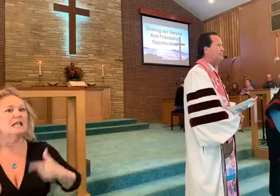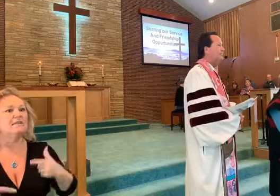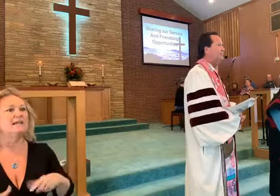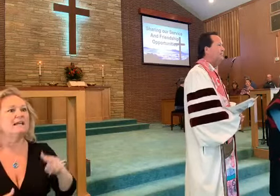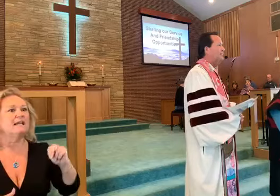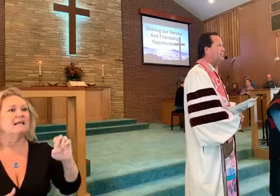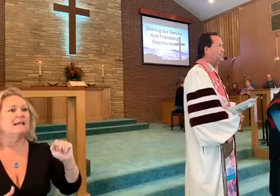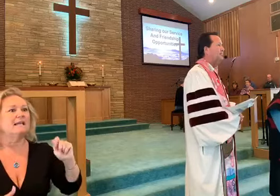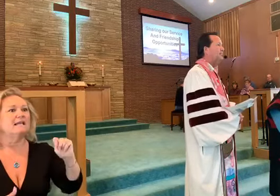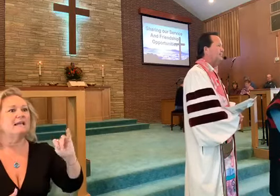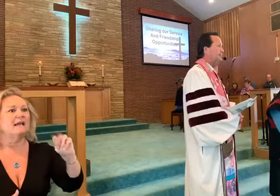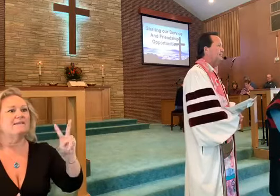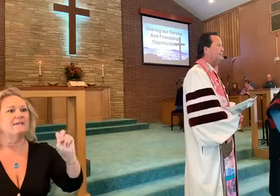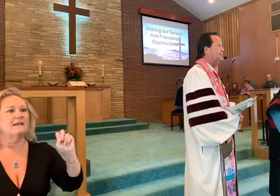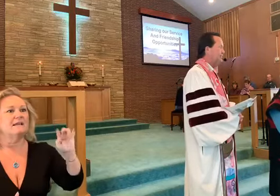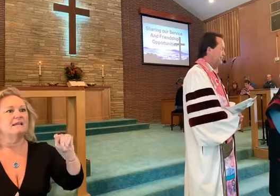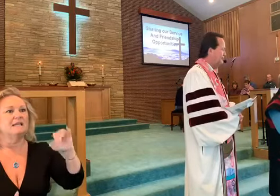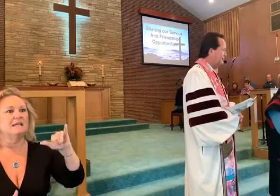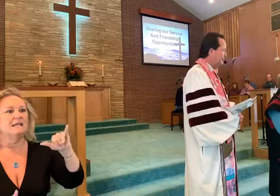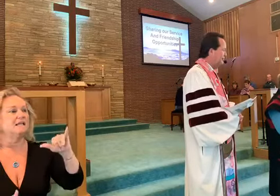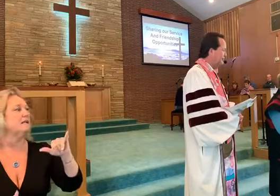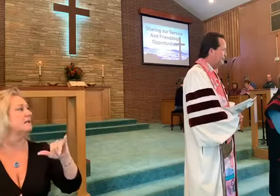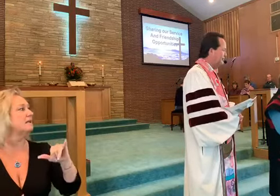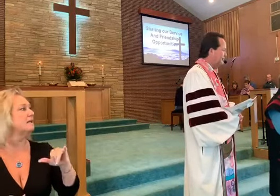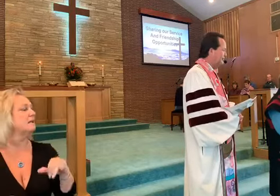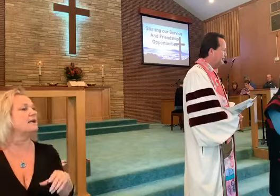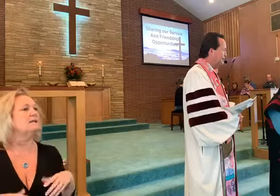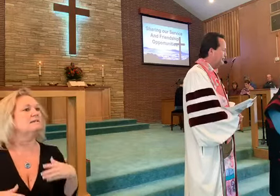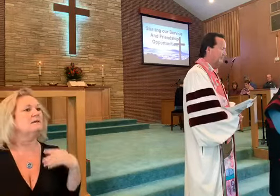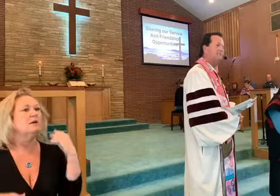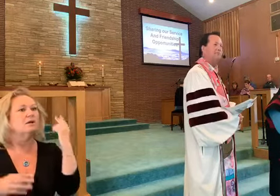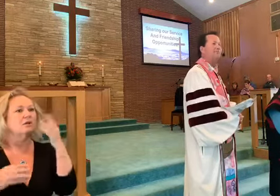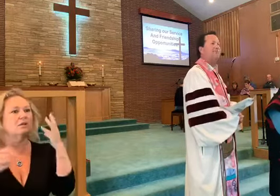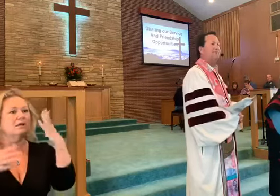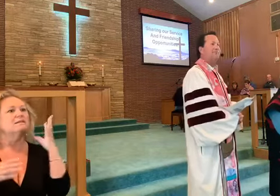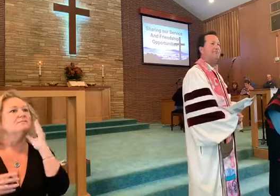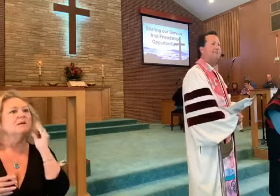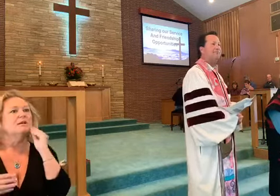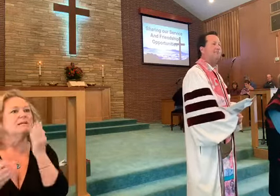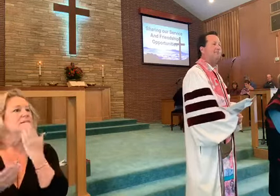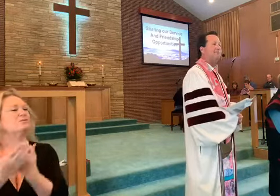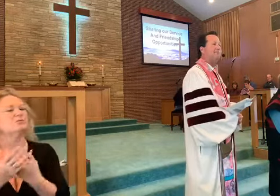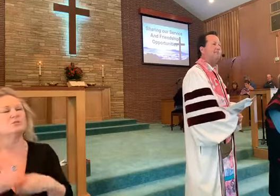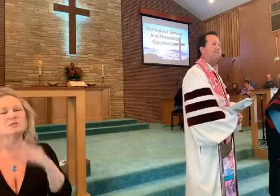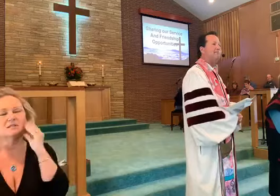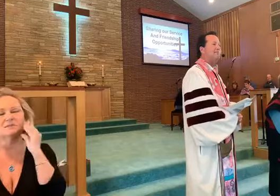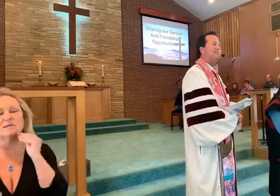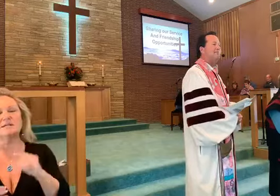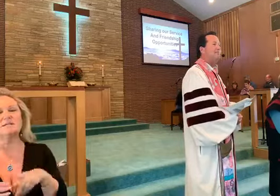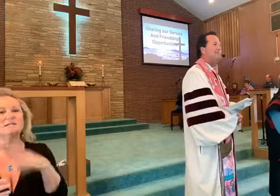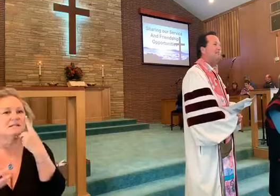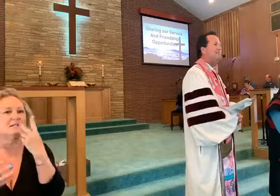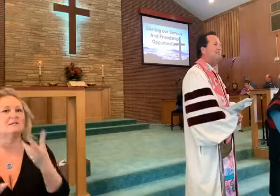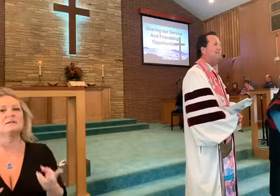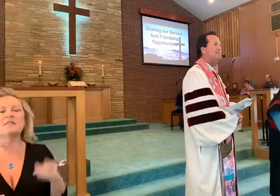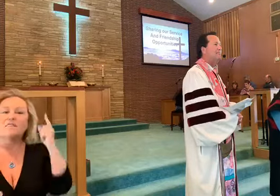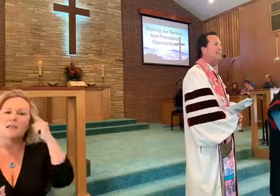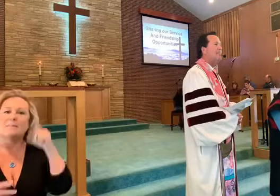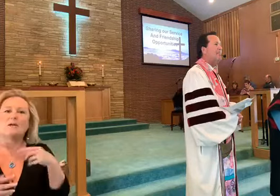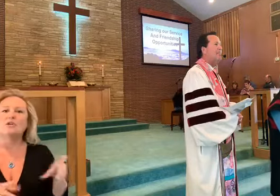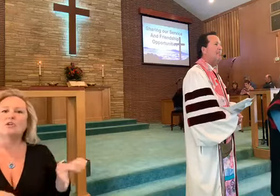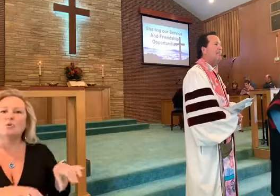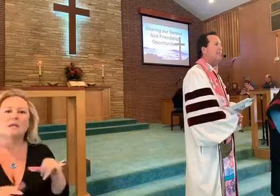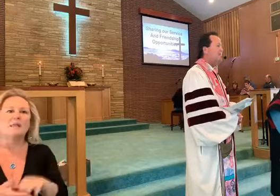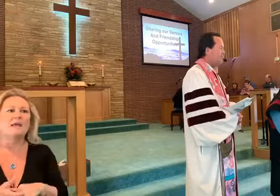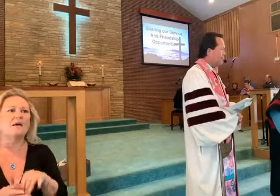is one of the most moving experiences I've ever had in seeing any kind of presentation. So I urge you to consider, if you're not doing